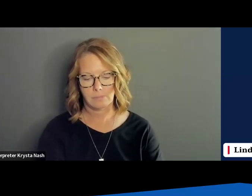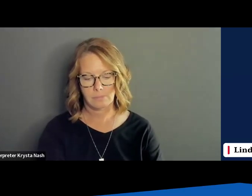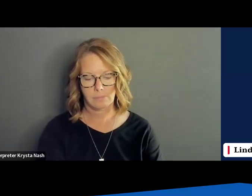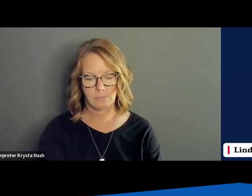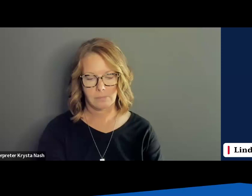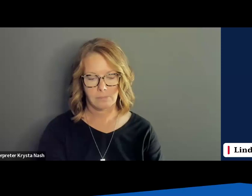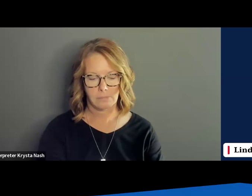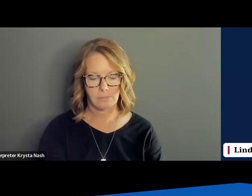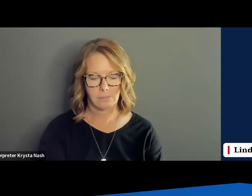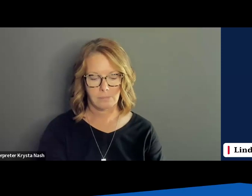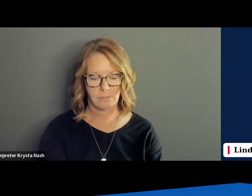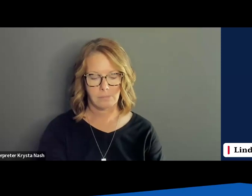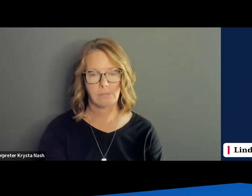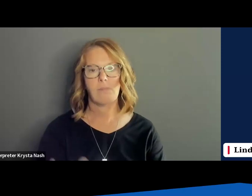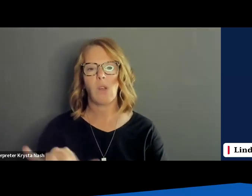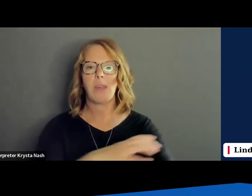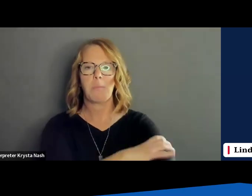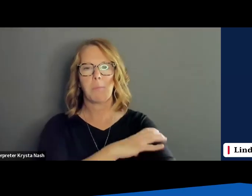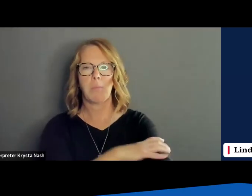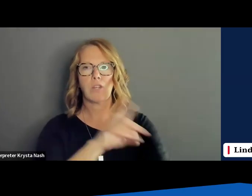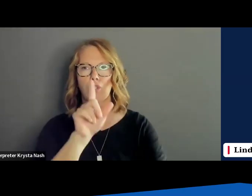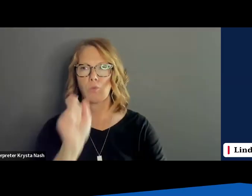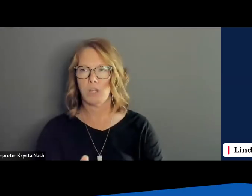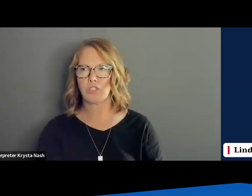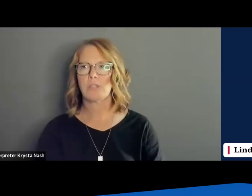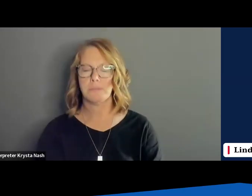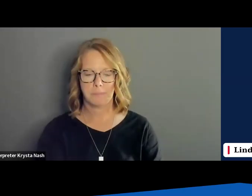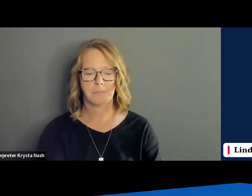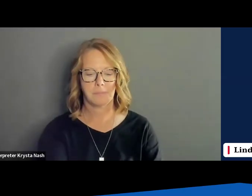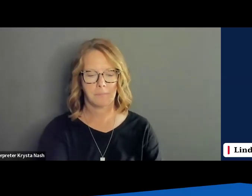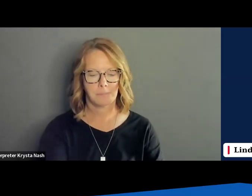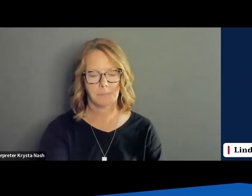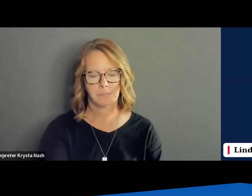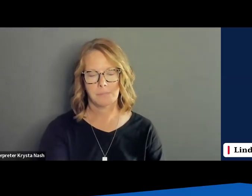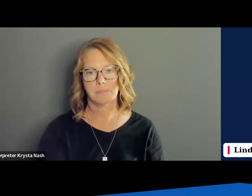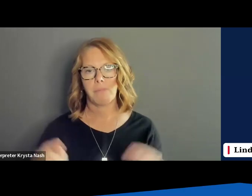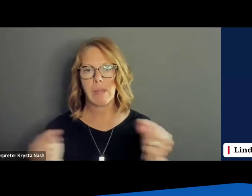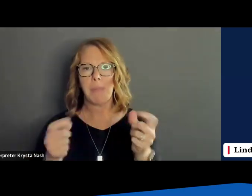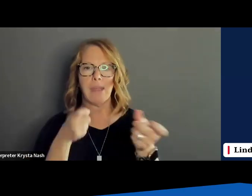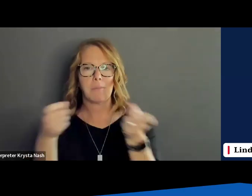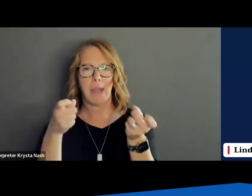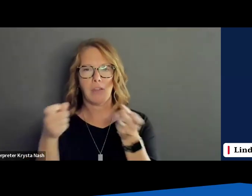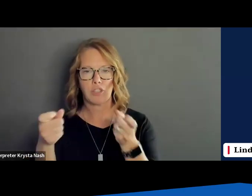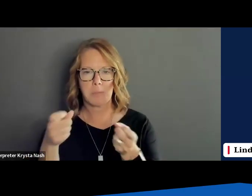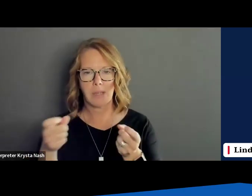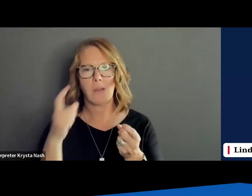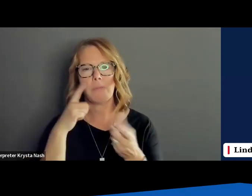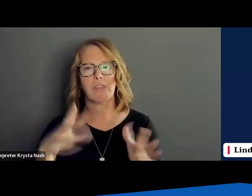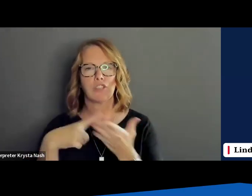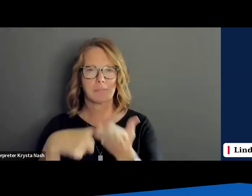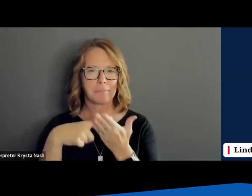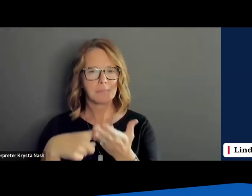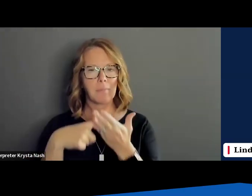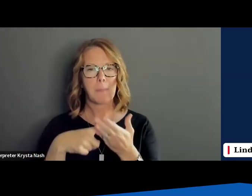oh, that was the blood pressure question. Okay. Pain management. We talked about